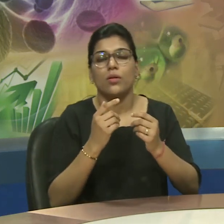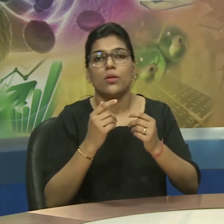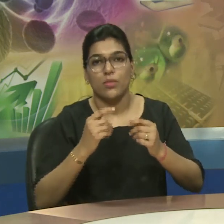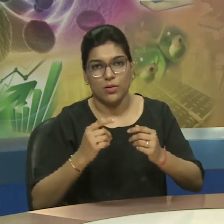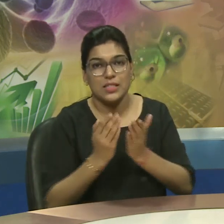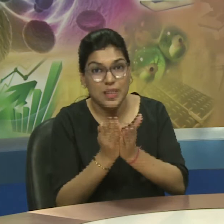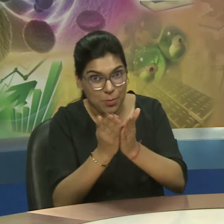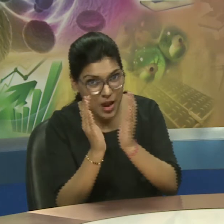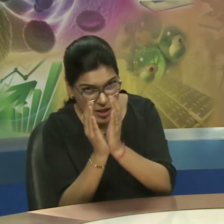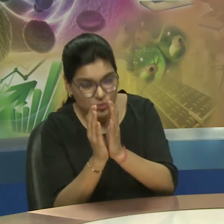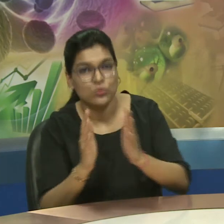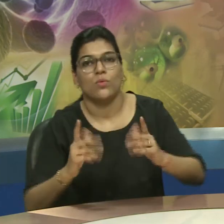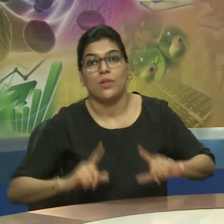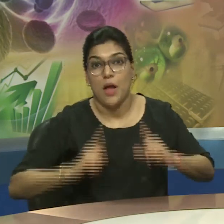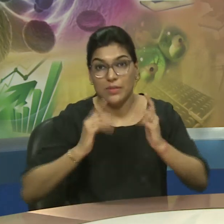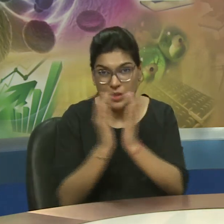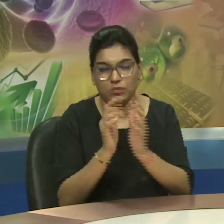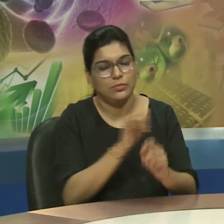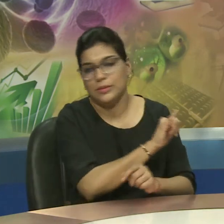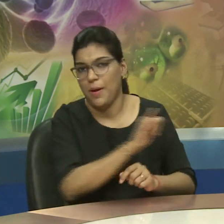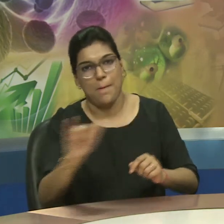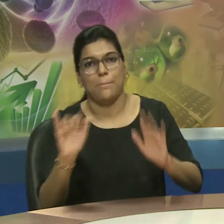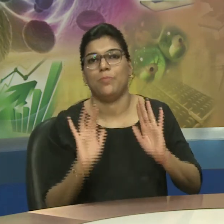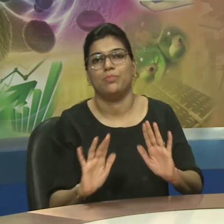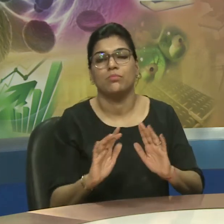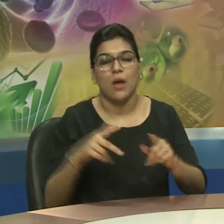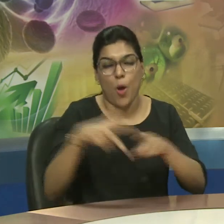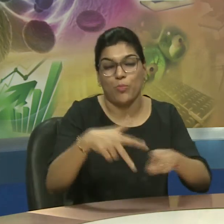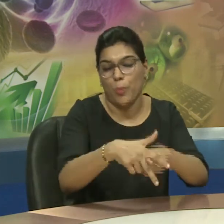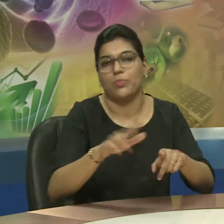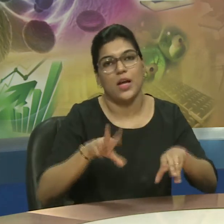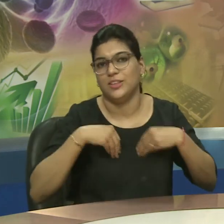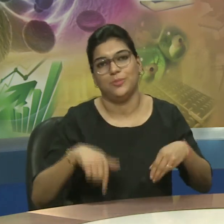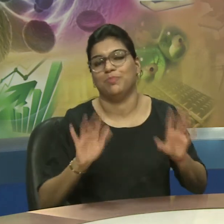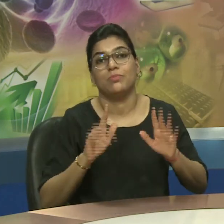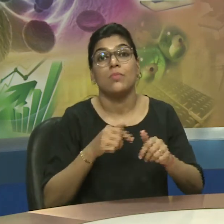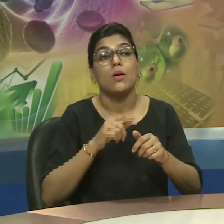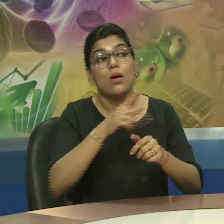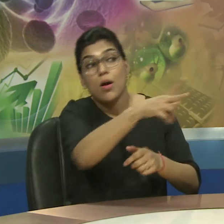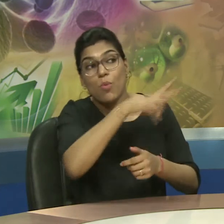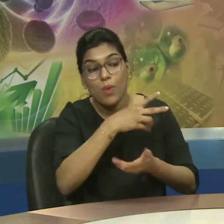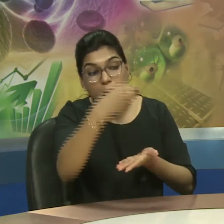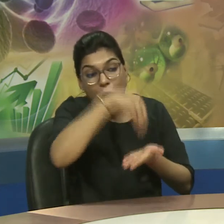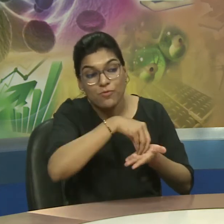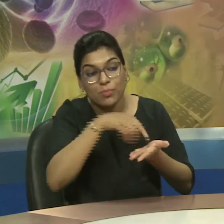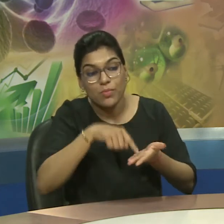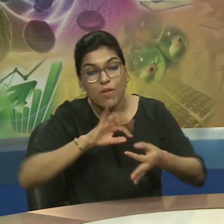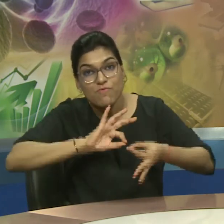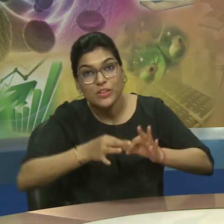life insurance, cannot be surrendered before the maturity.